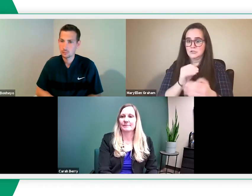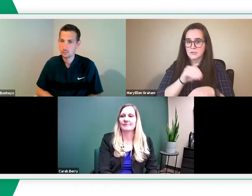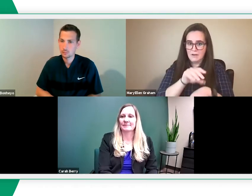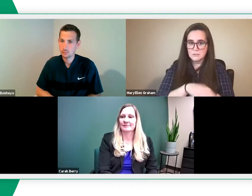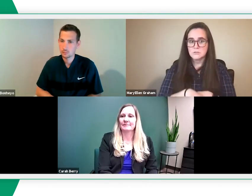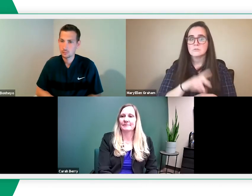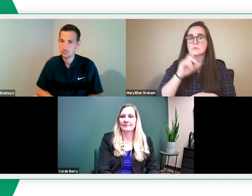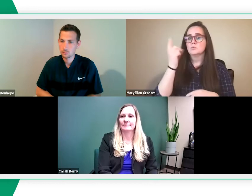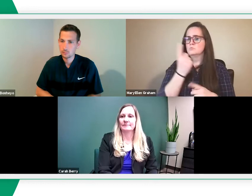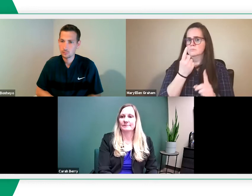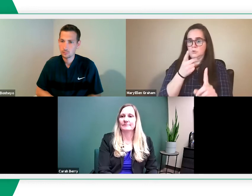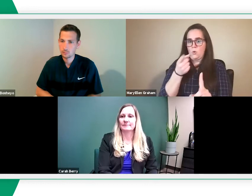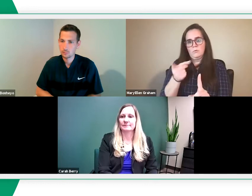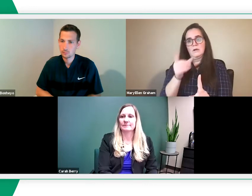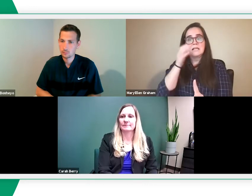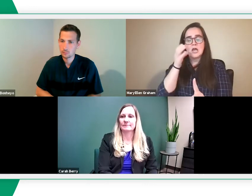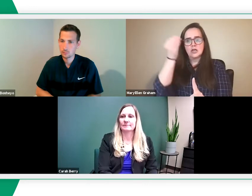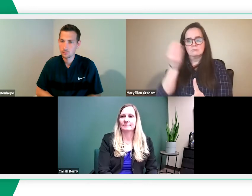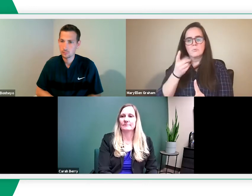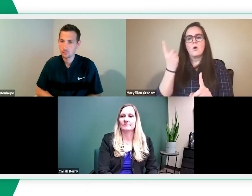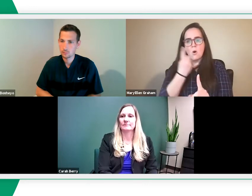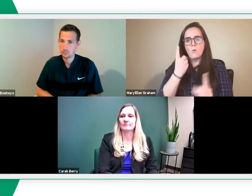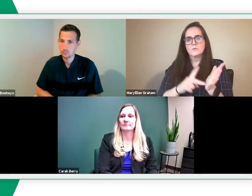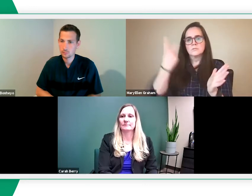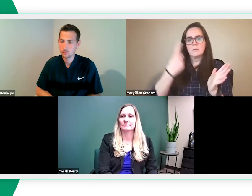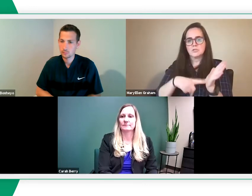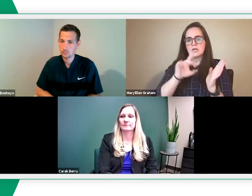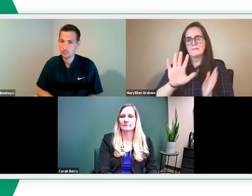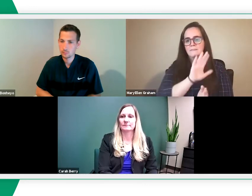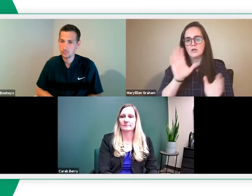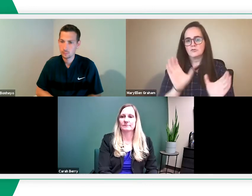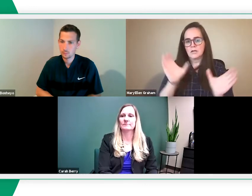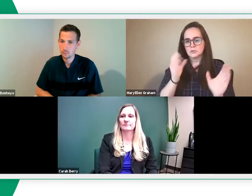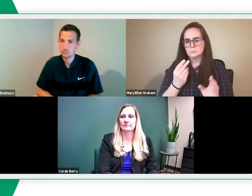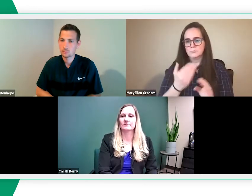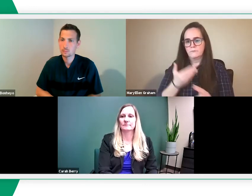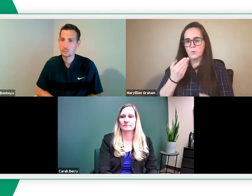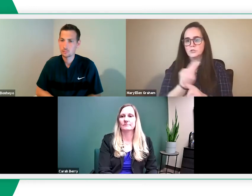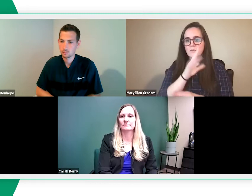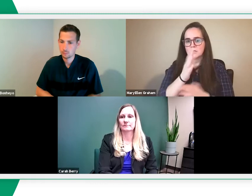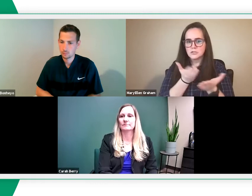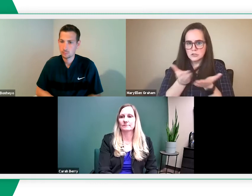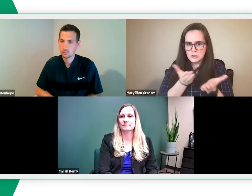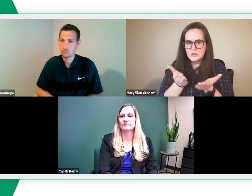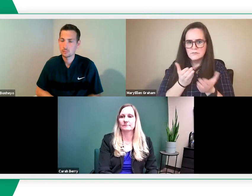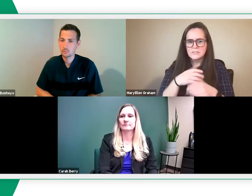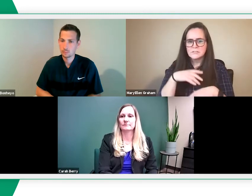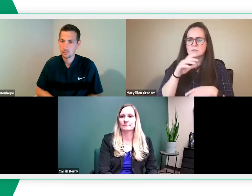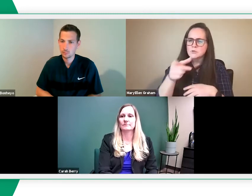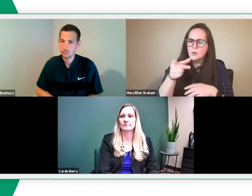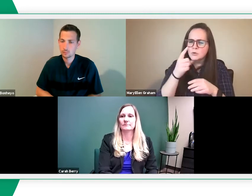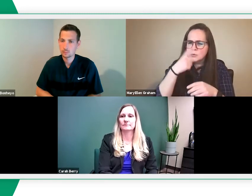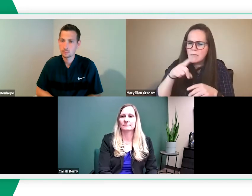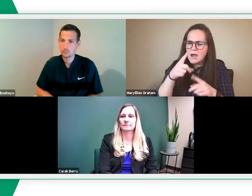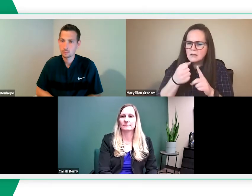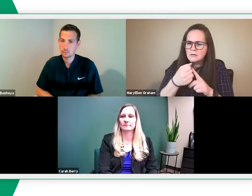services of financial advisors. So always check, and Kara had mentioned to always double check what somebody's credentials are before